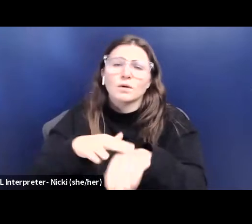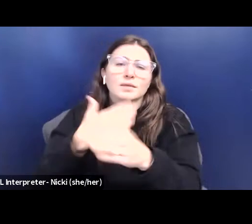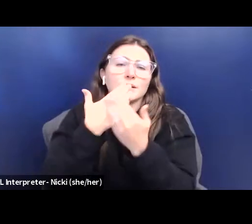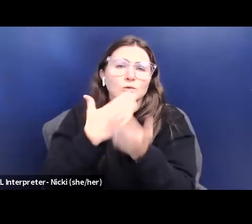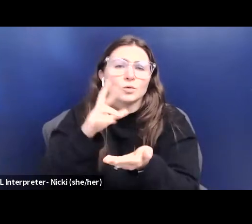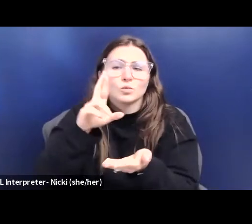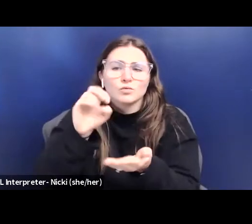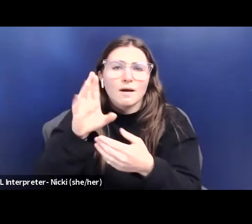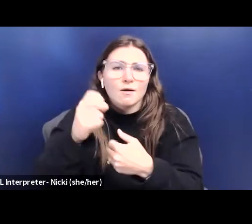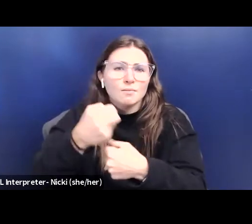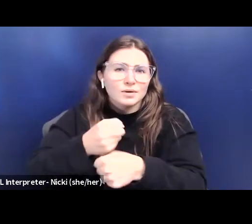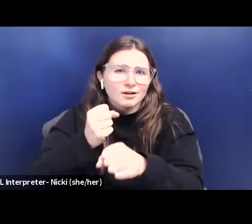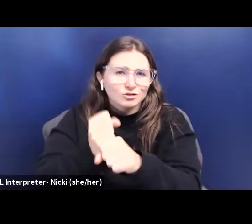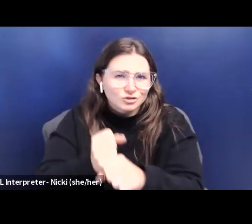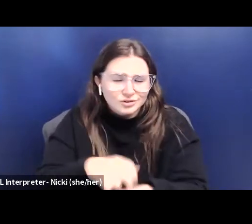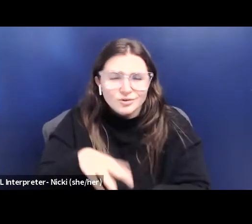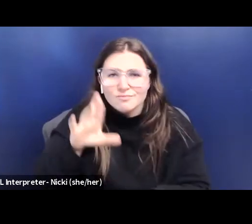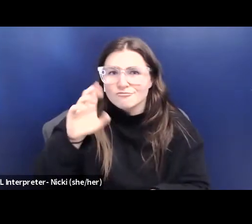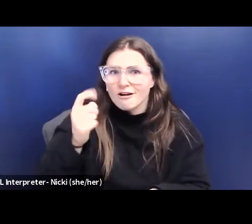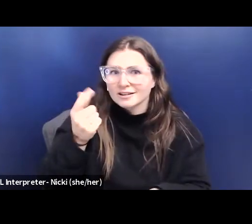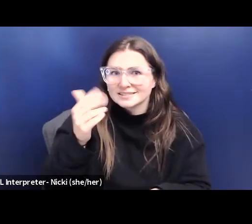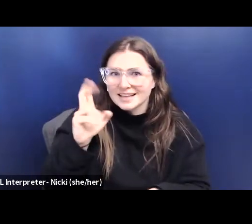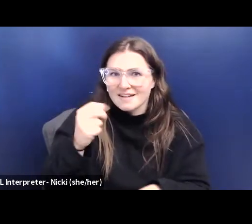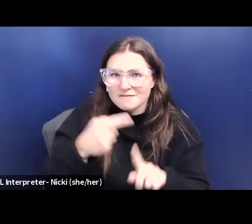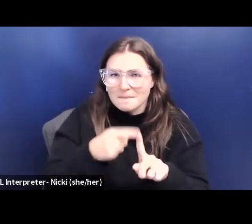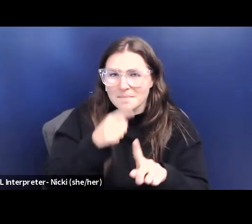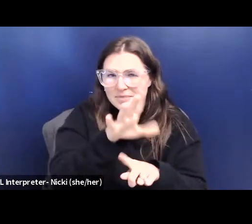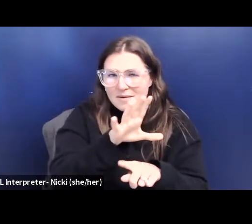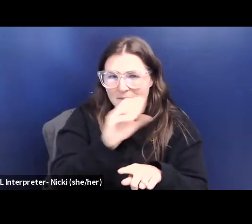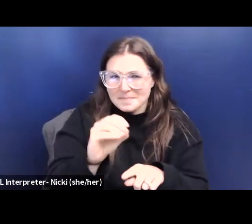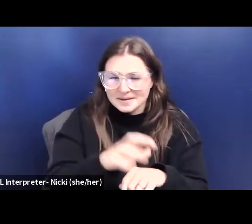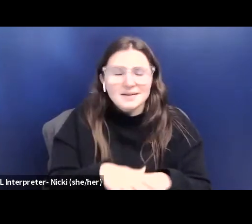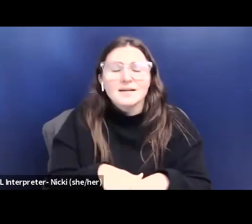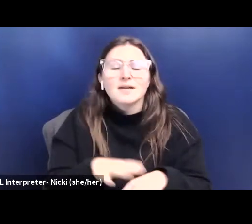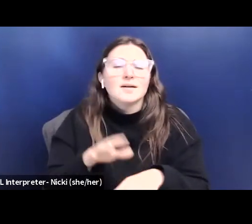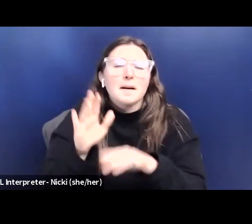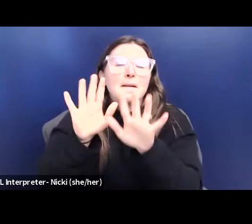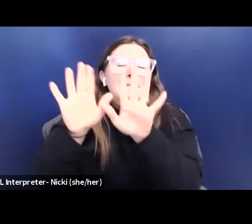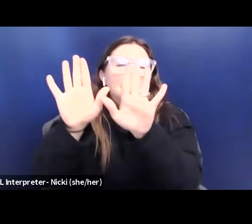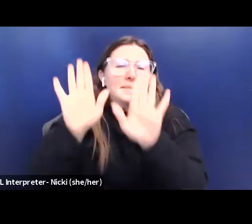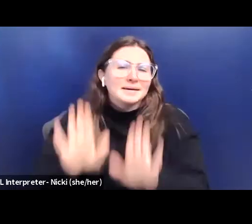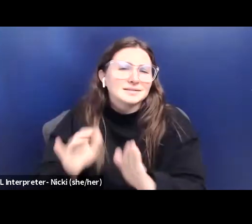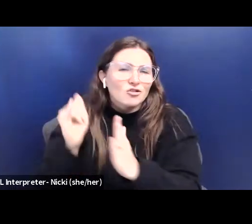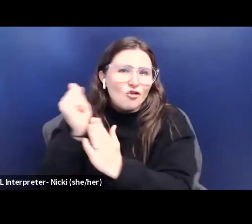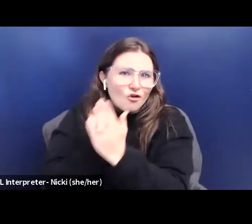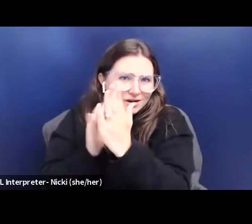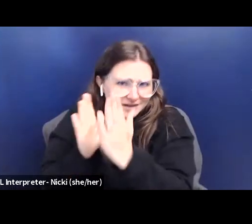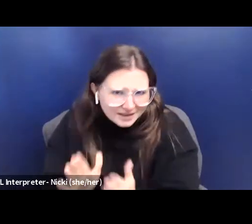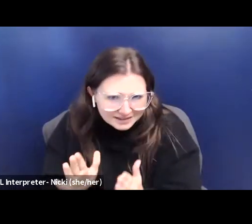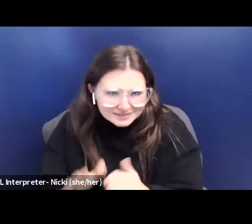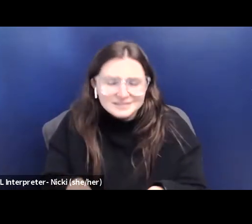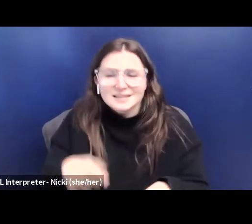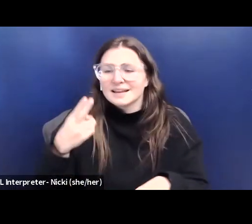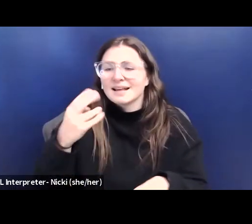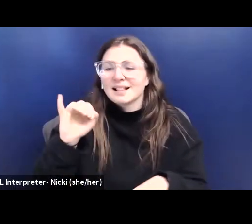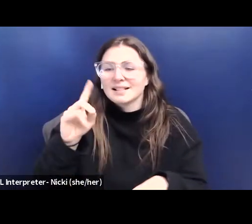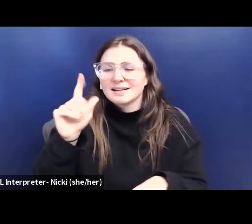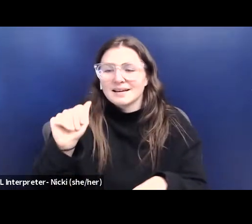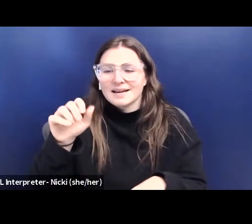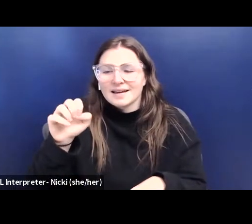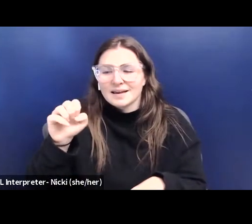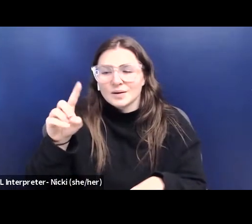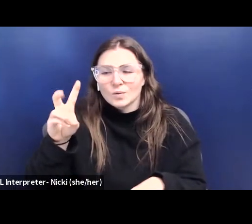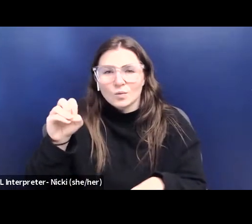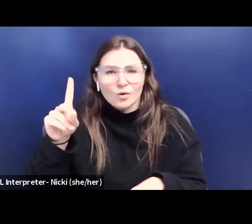Roxanne Anderson and Anna Meyer of Rare Productions, our amazing artists, Hildy Edwards, Serenity Watkins,